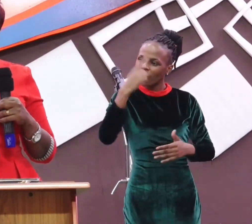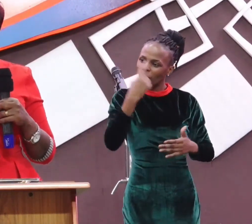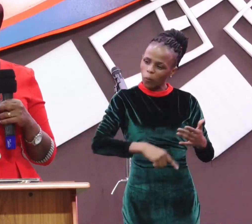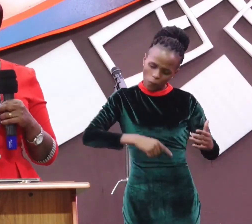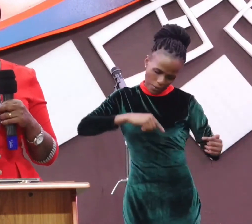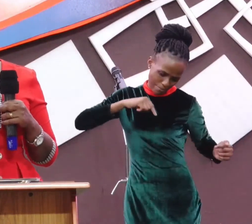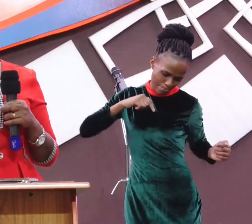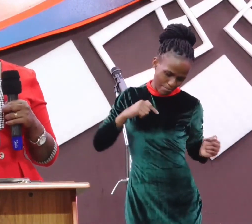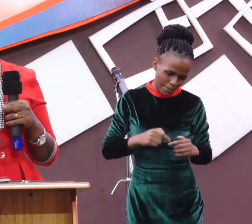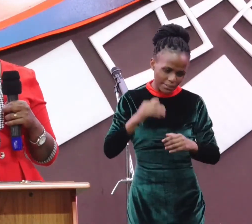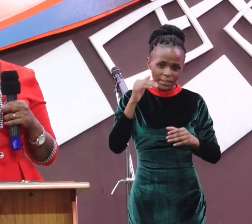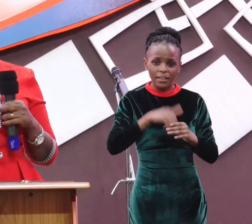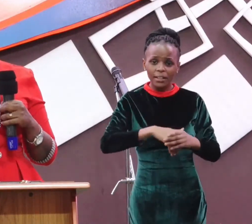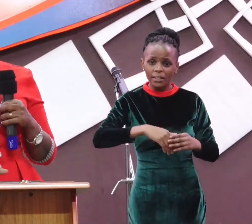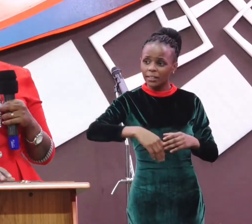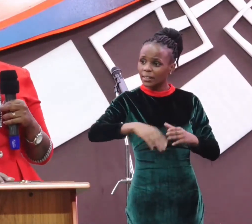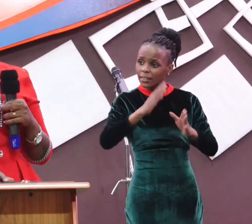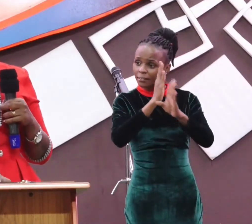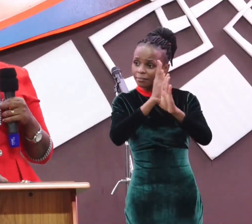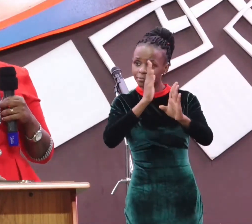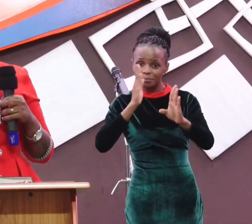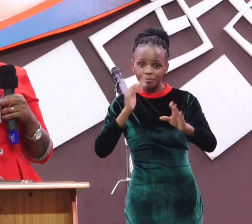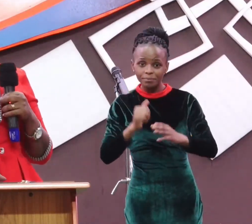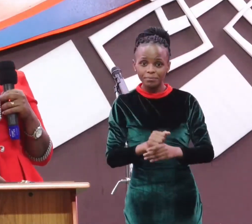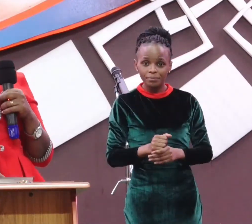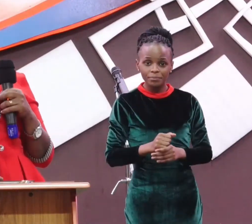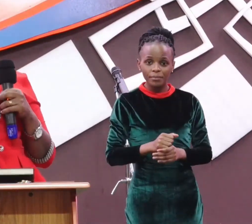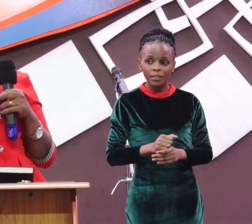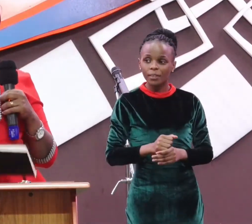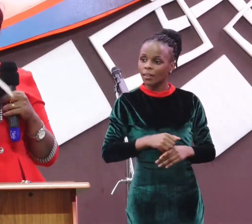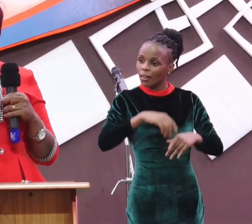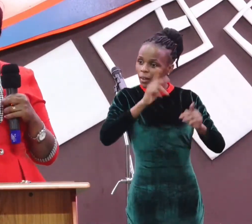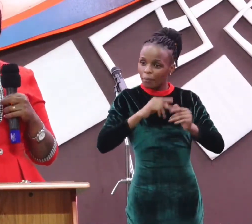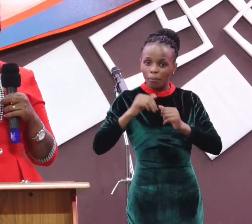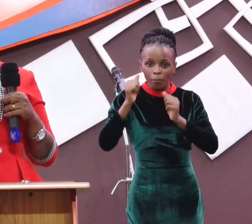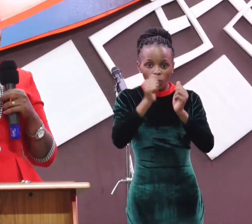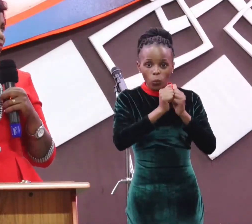few. What hurts me in that line I was in?